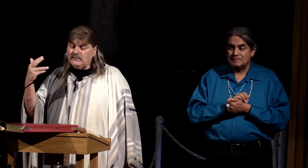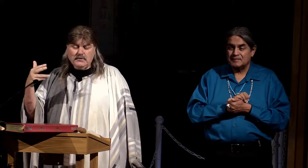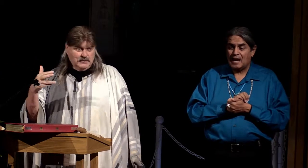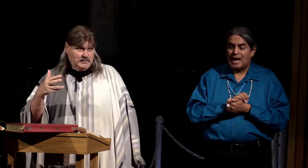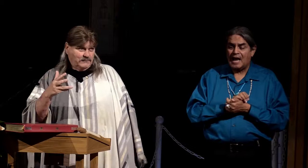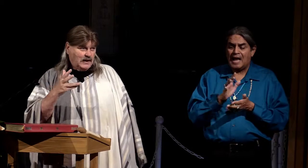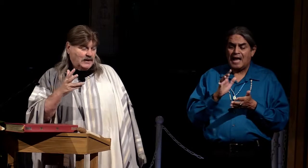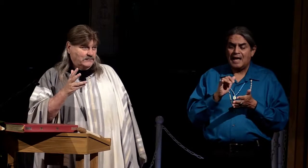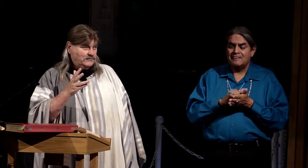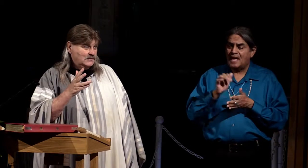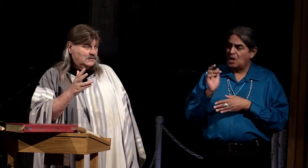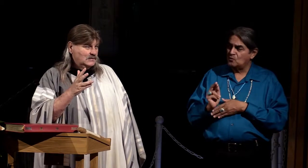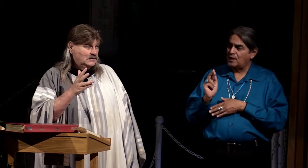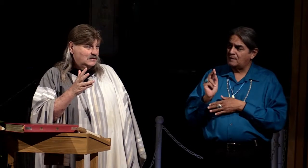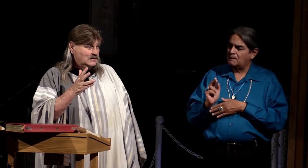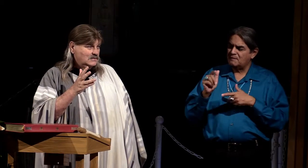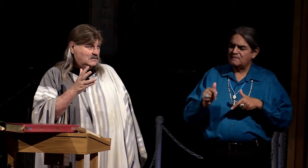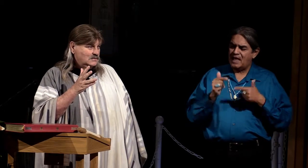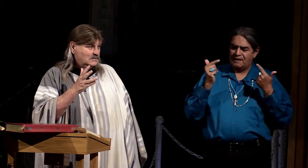In that rhythm of life,